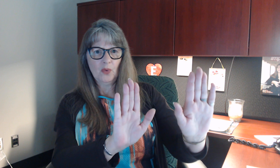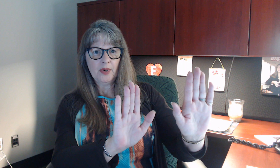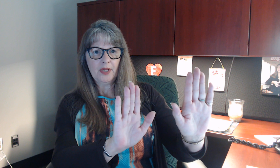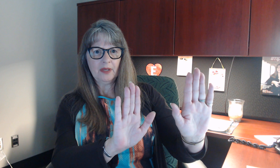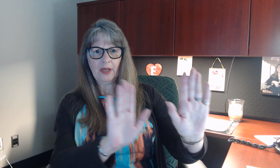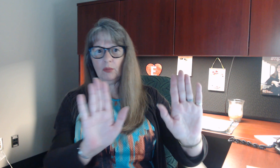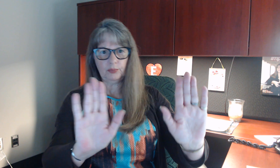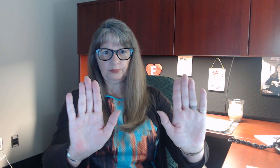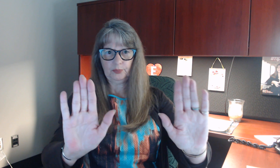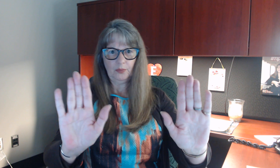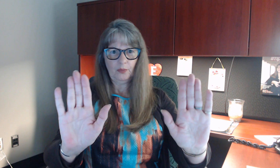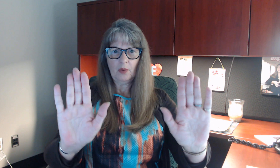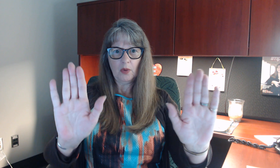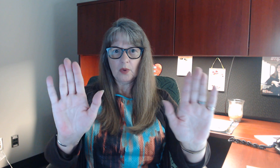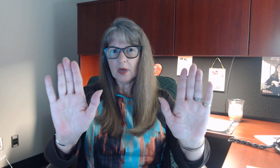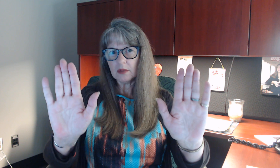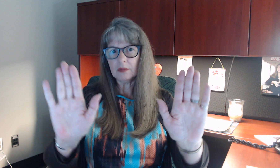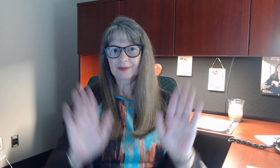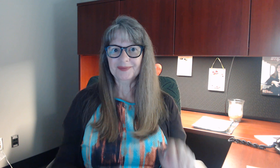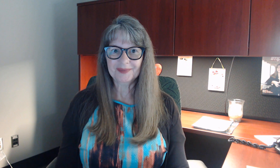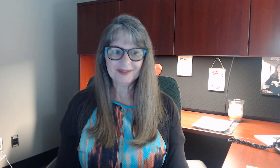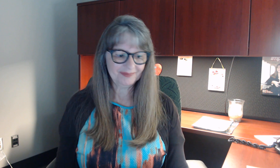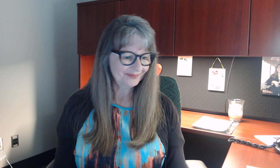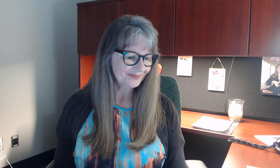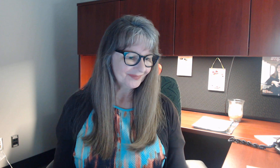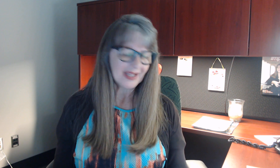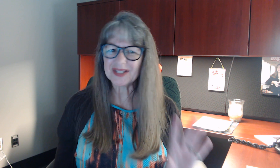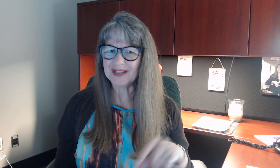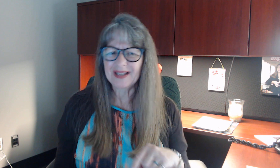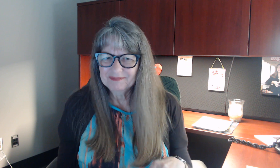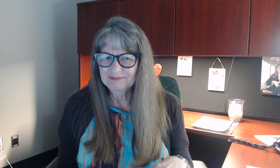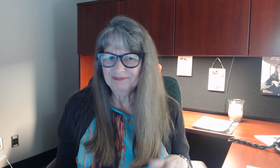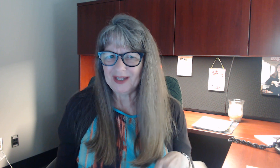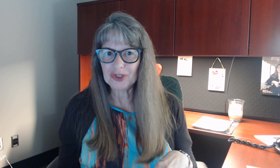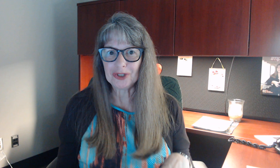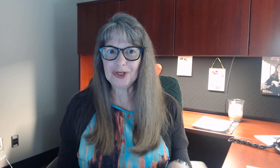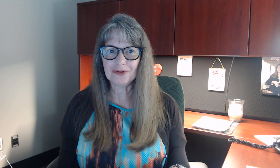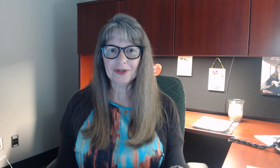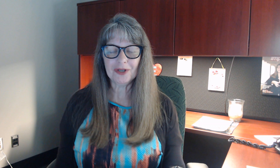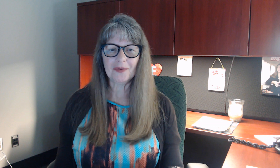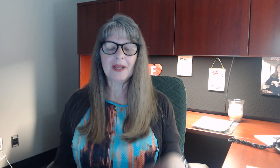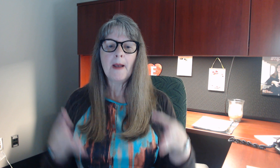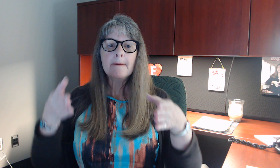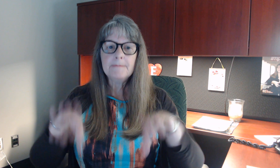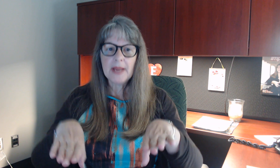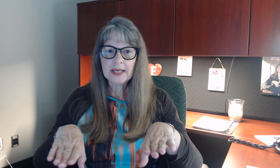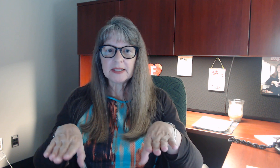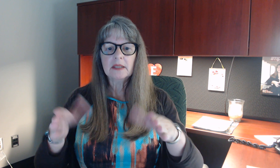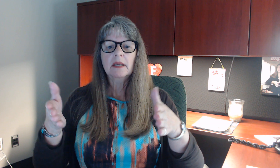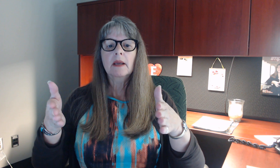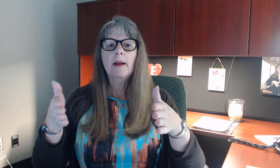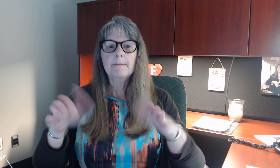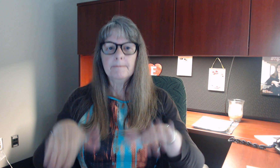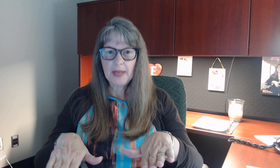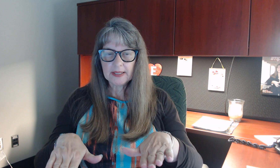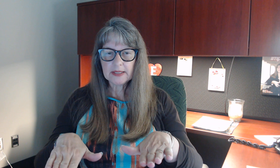Avoid, like, oh, whoa, right? That's just a gesture anyway. Bet,